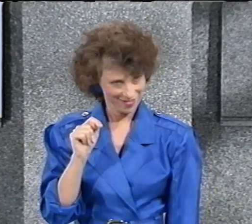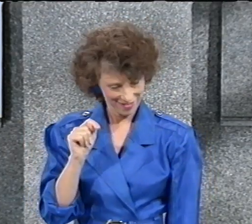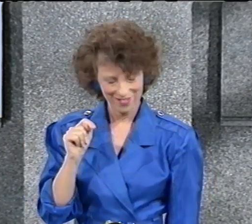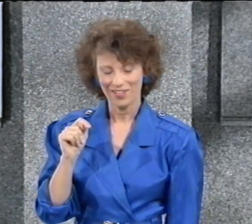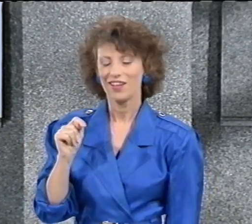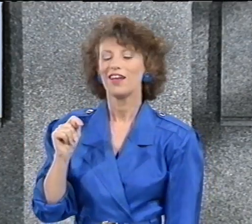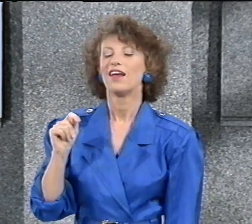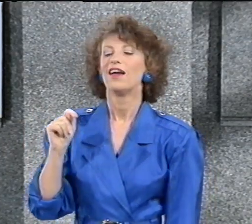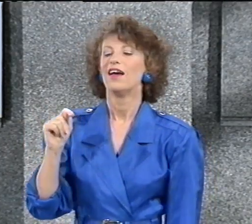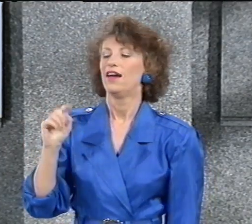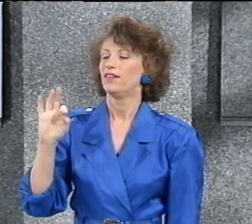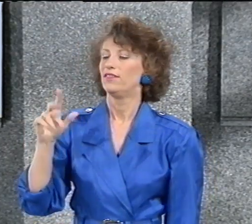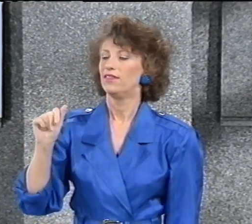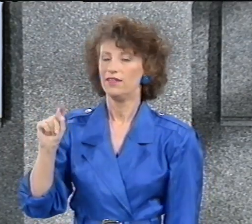Good.